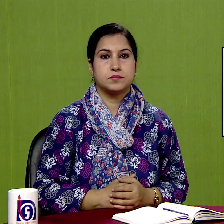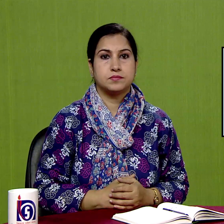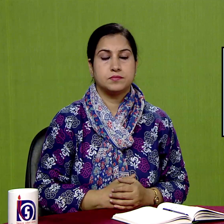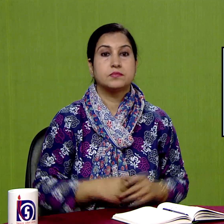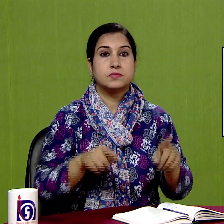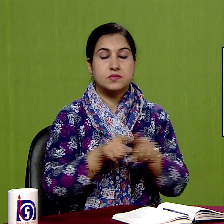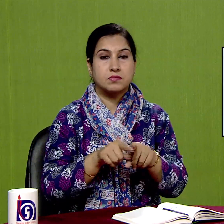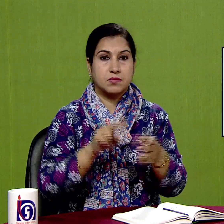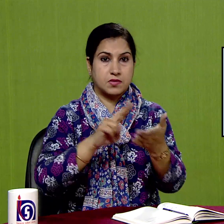Nawab Toli